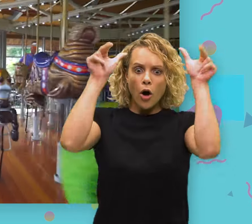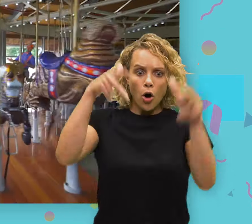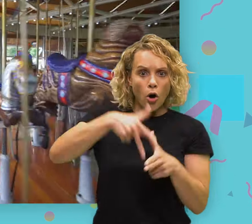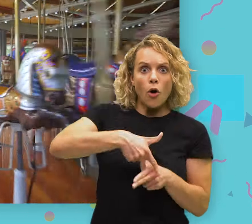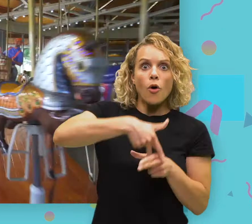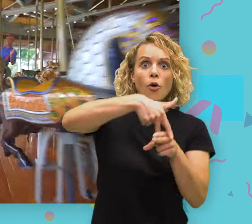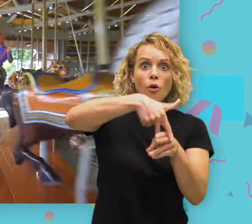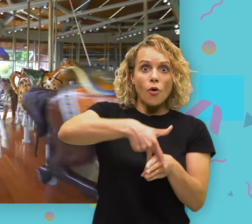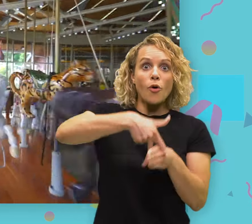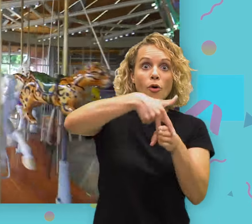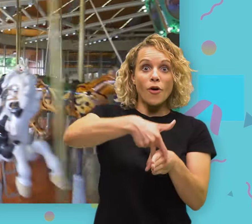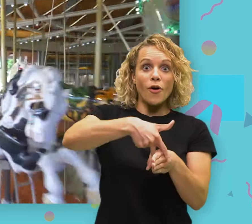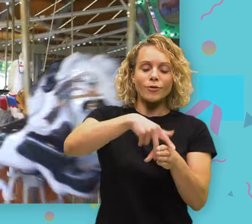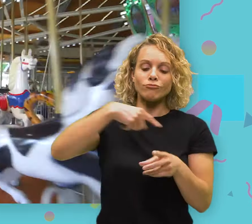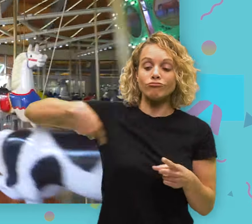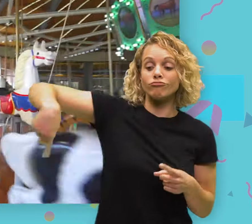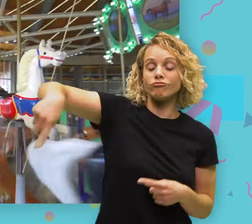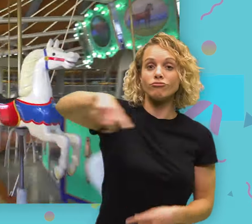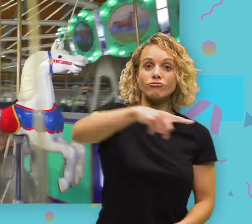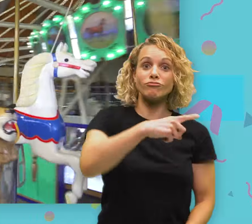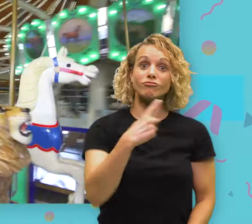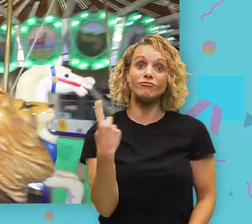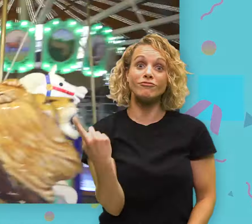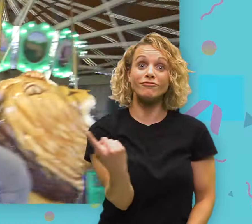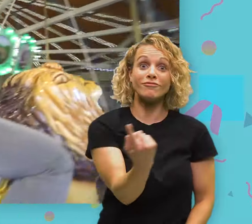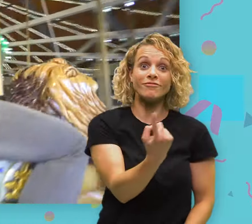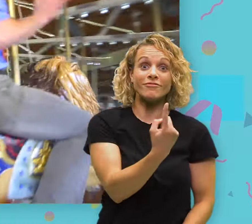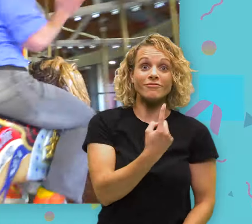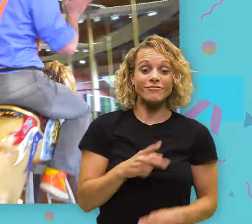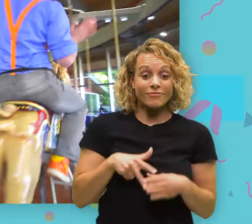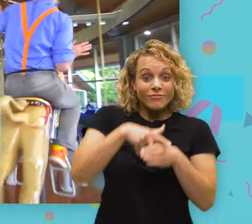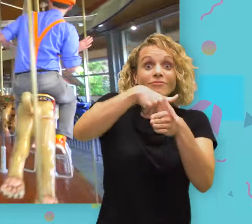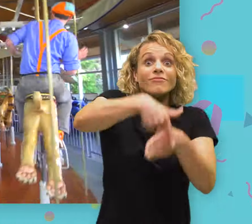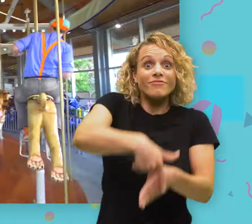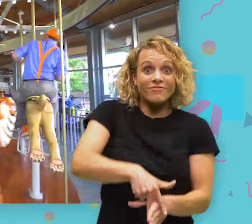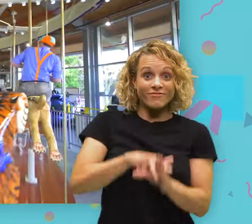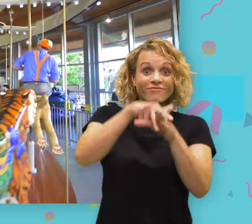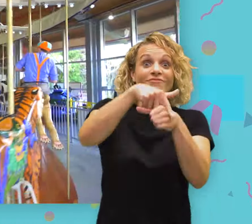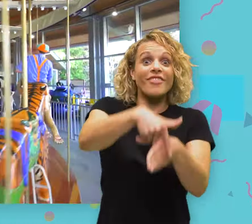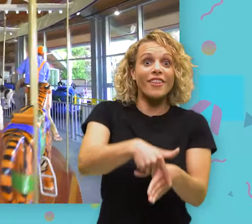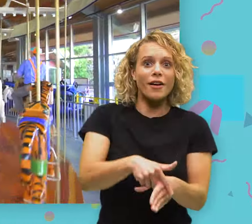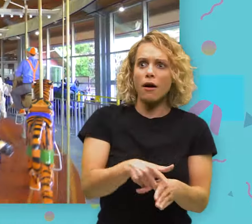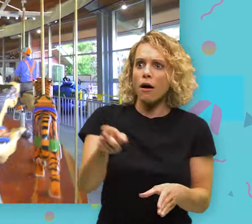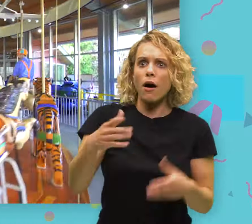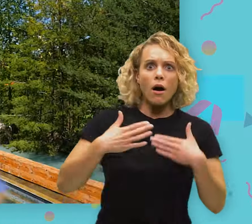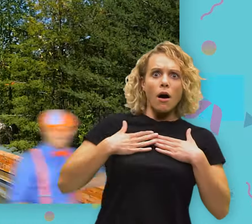let's ride a horse on the merry-go-round, making circles and going up and down.